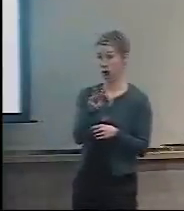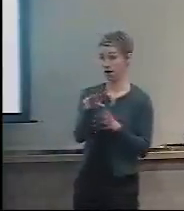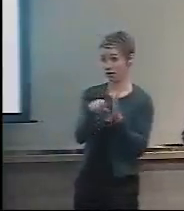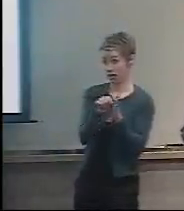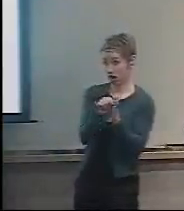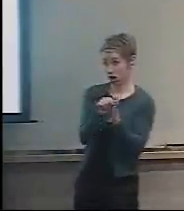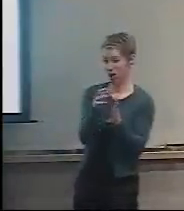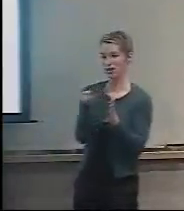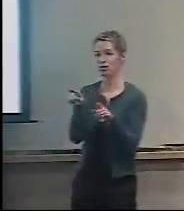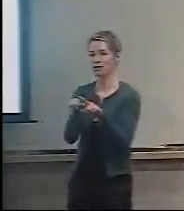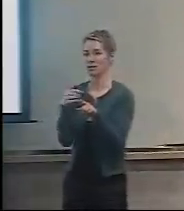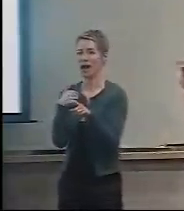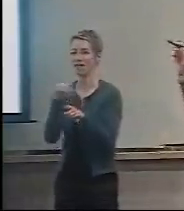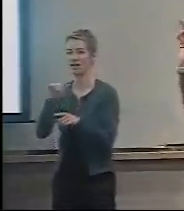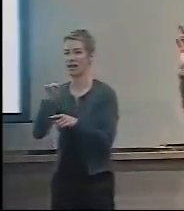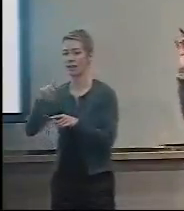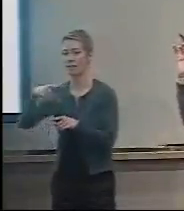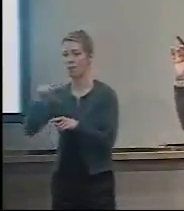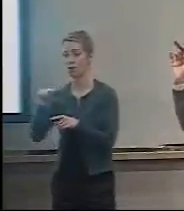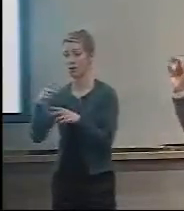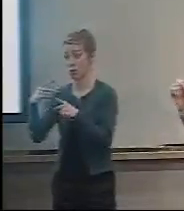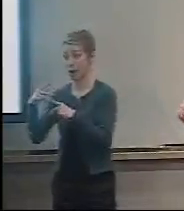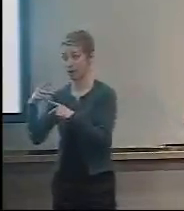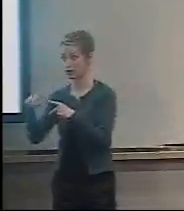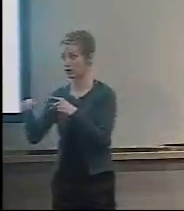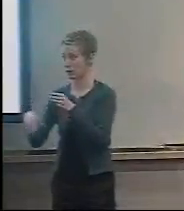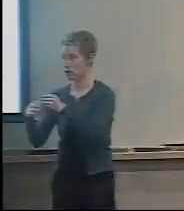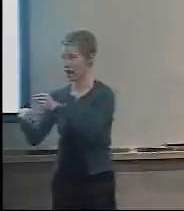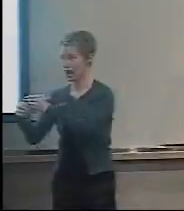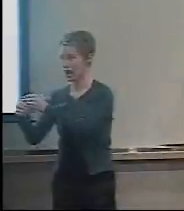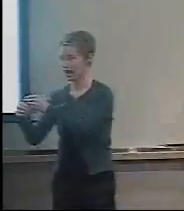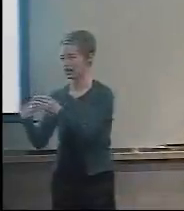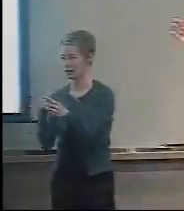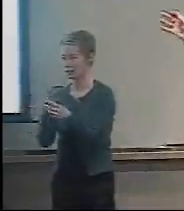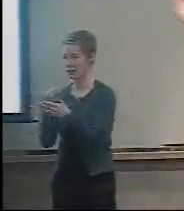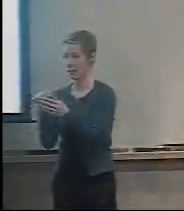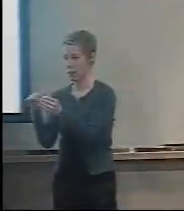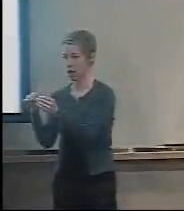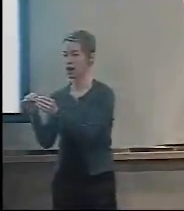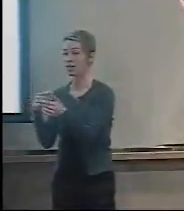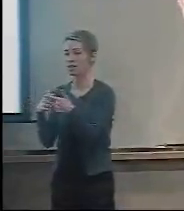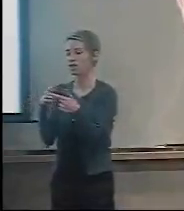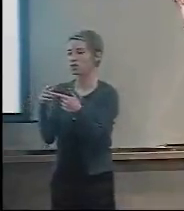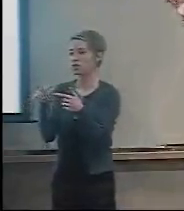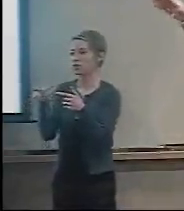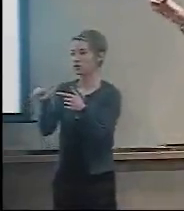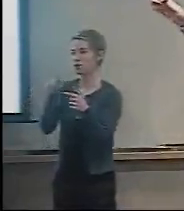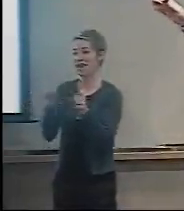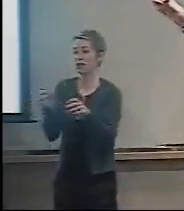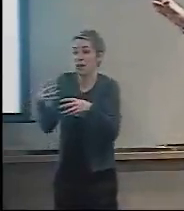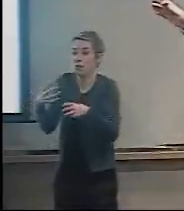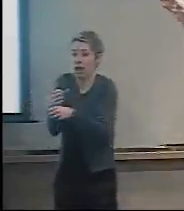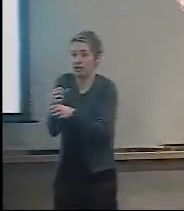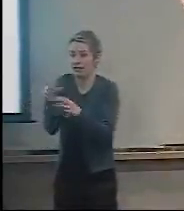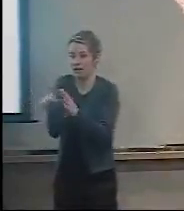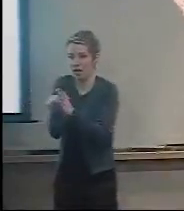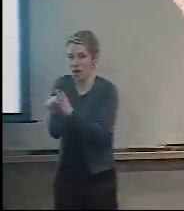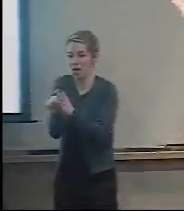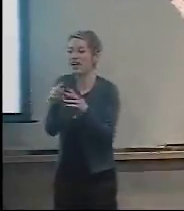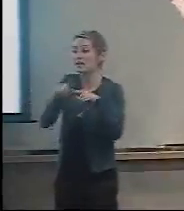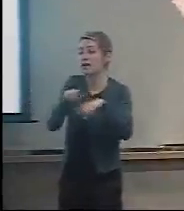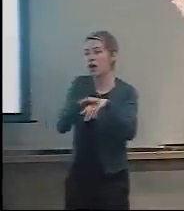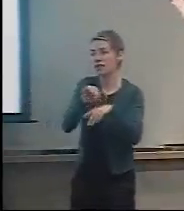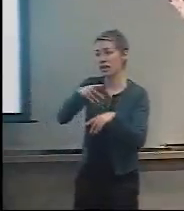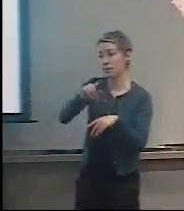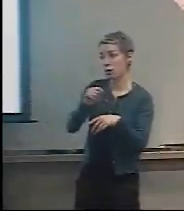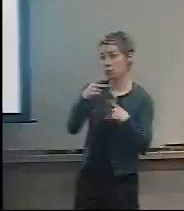have these input parameters that you can put in. And I'll talk more about them. And then you get your compressed video. Depending on the input parameters, you might get a